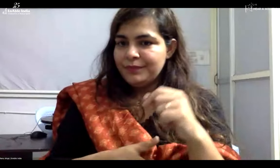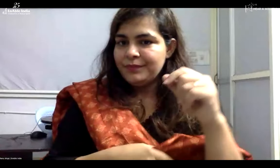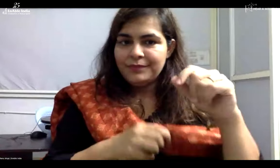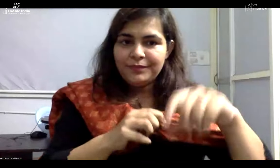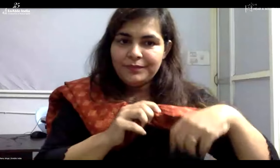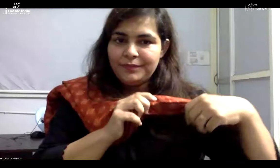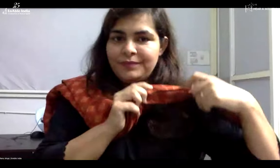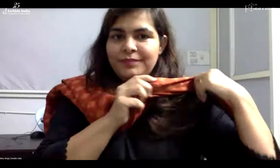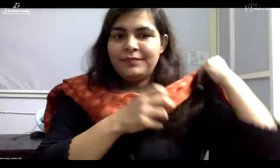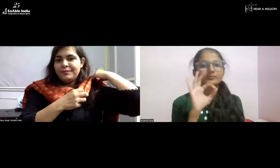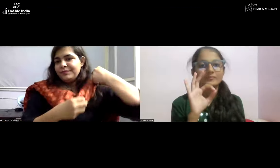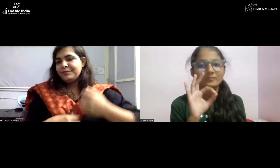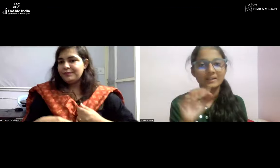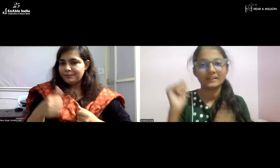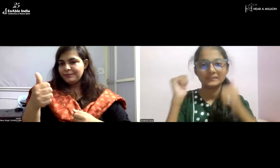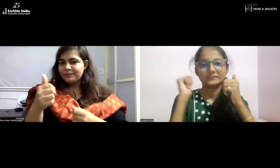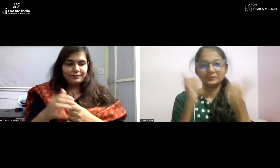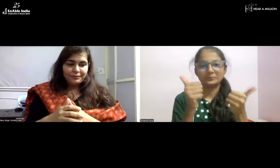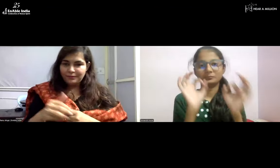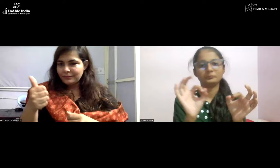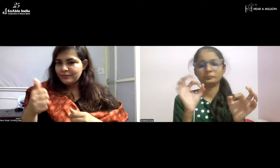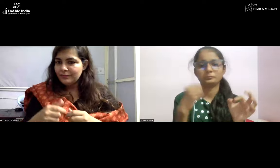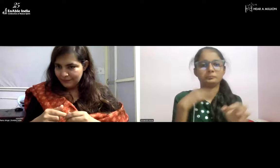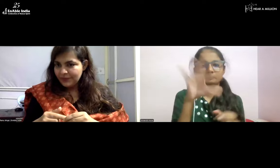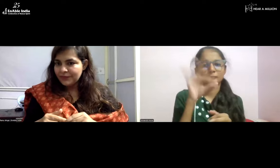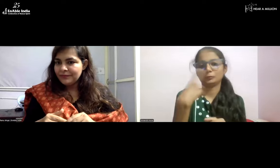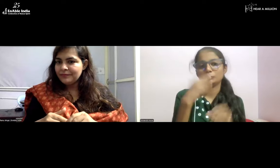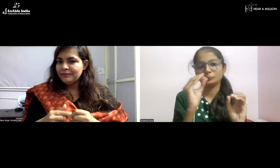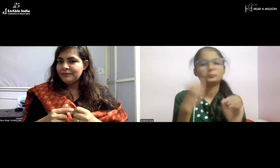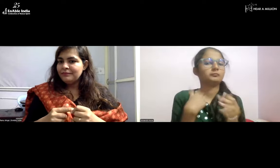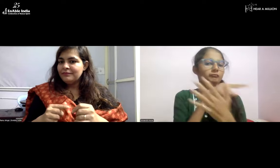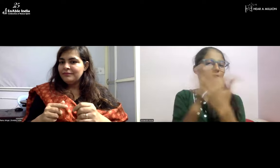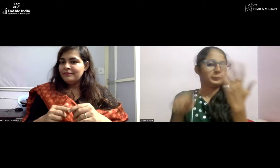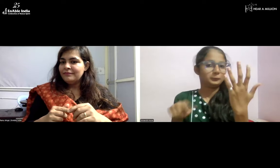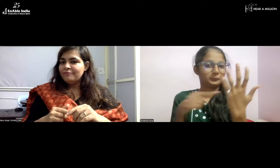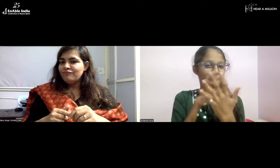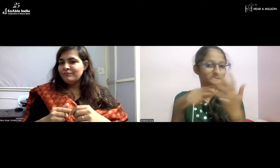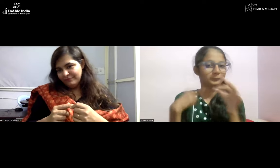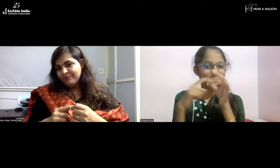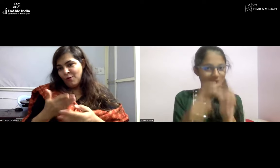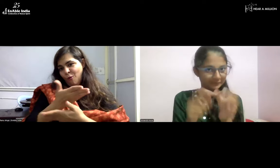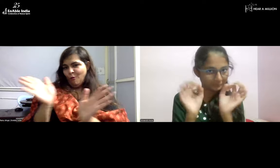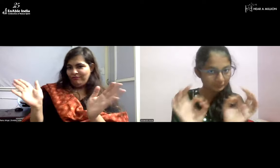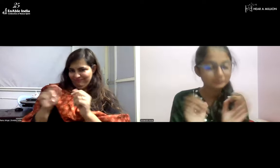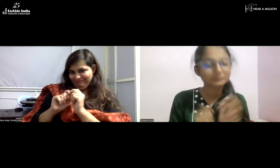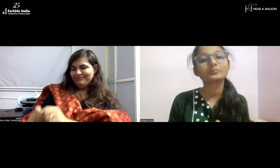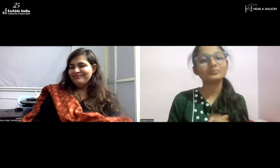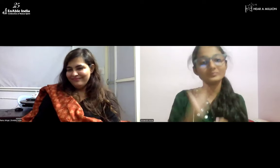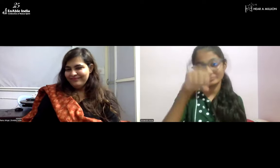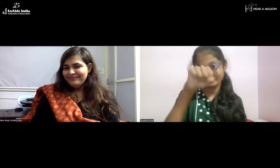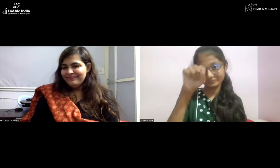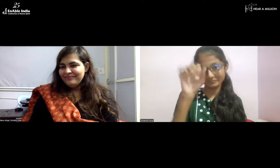go. You can go a bit slow. Okay. So earlier you said that you want to go to America. There are